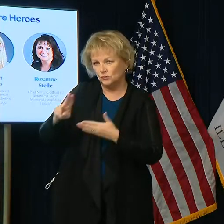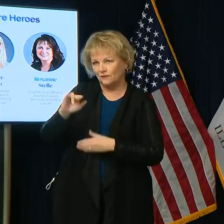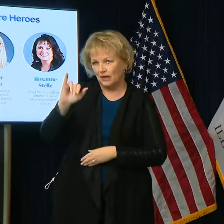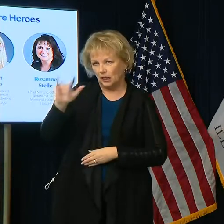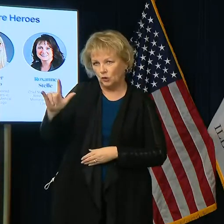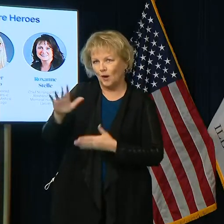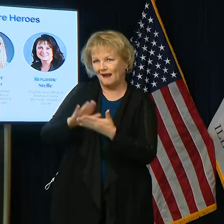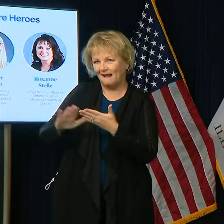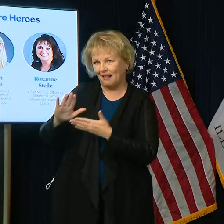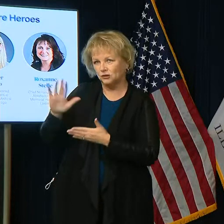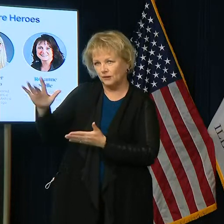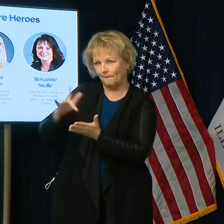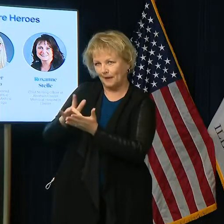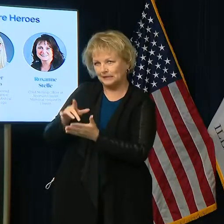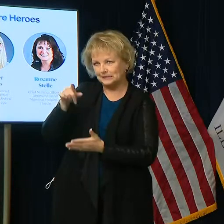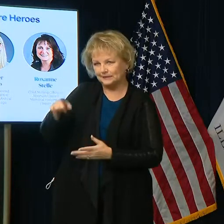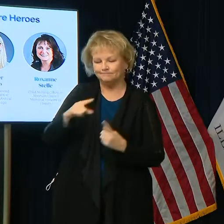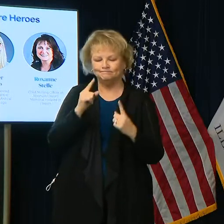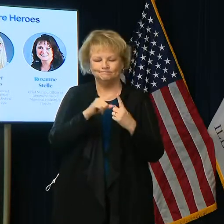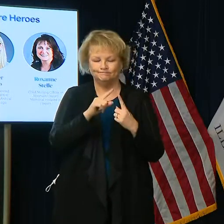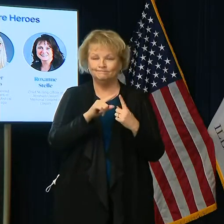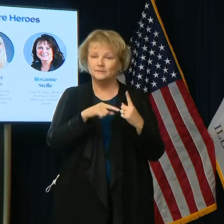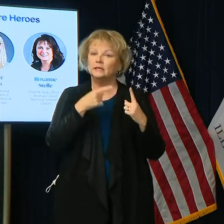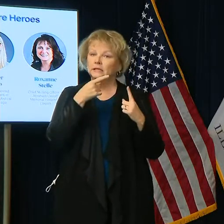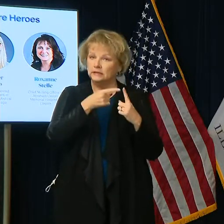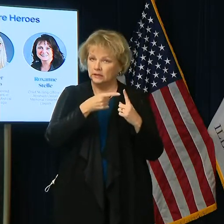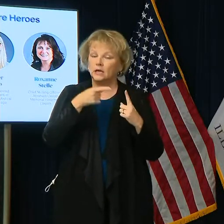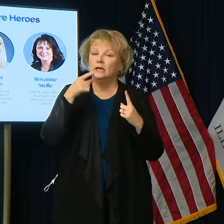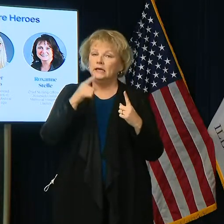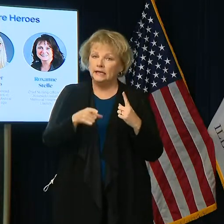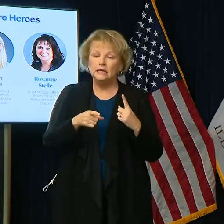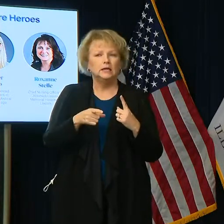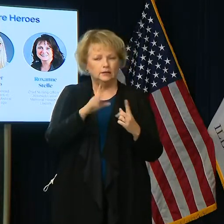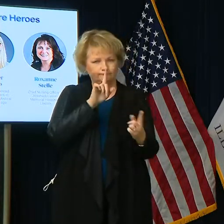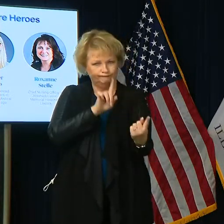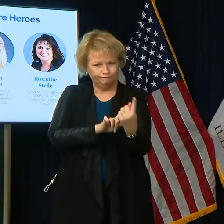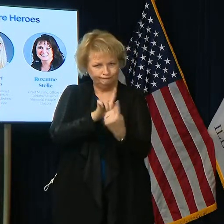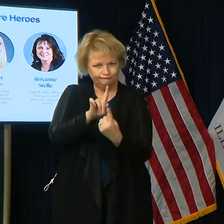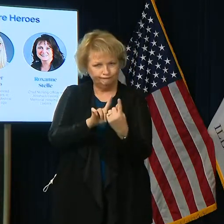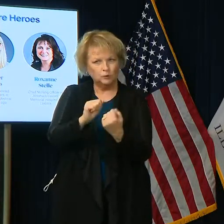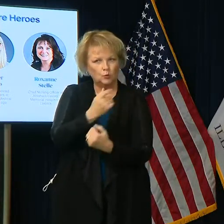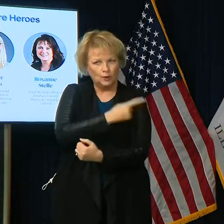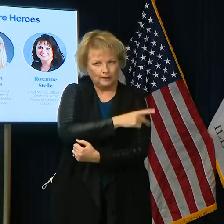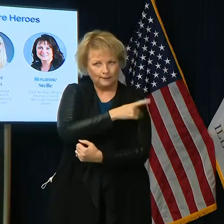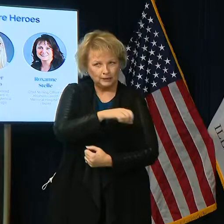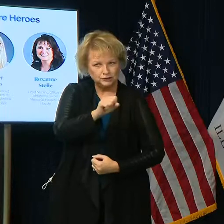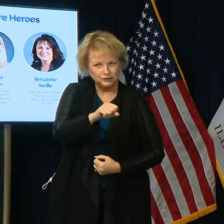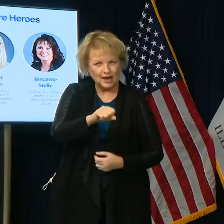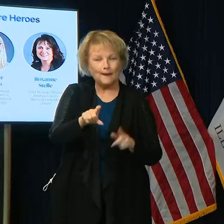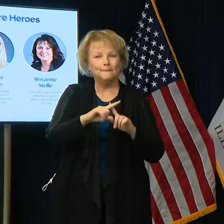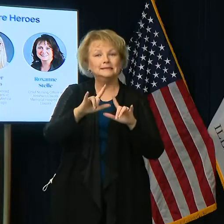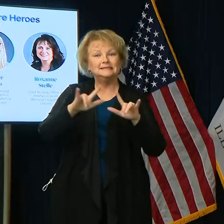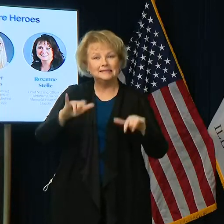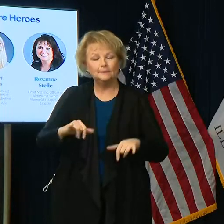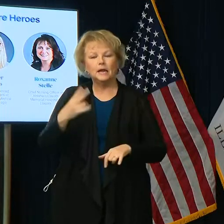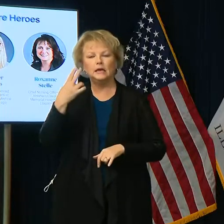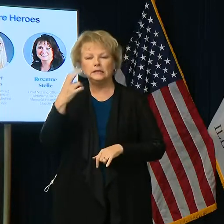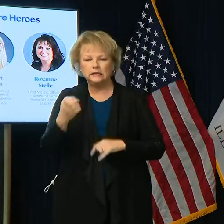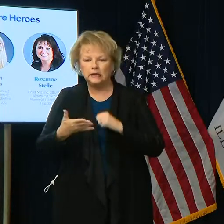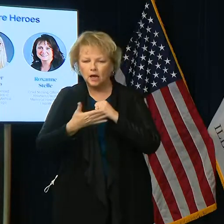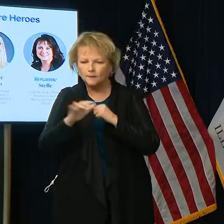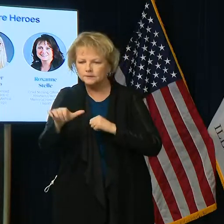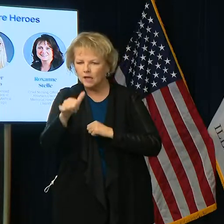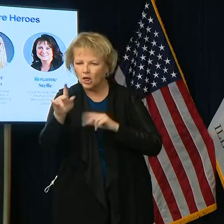Illinois College of Medicine. In addition to direct patient care, Dr. Lancia has guided other